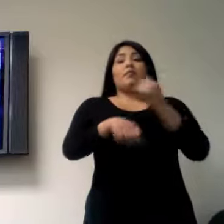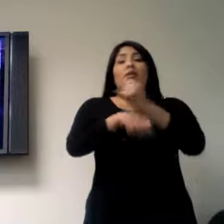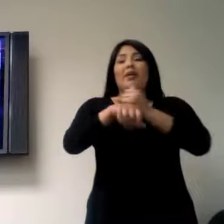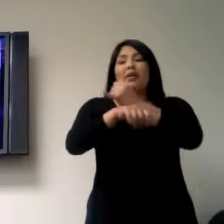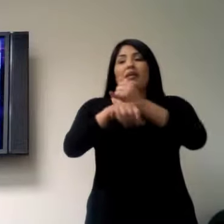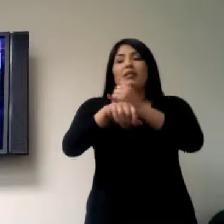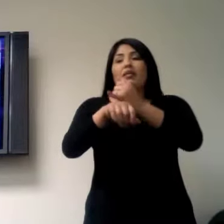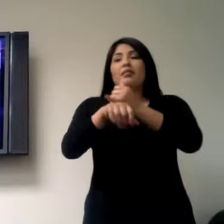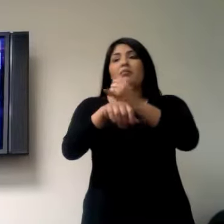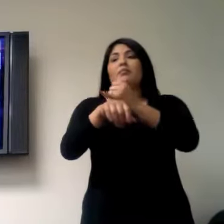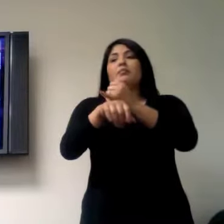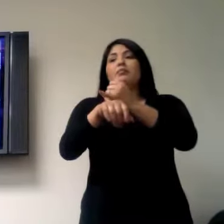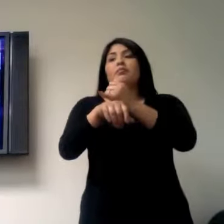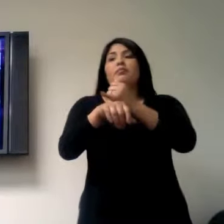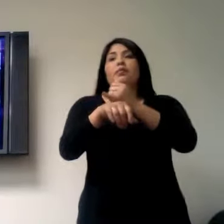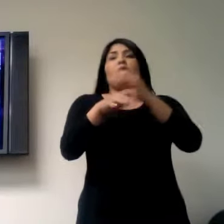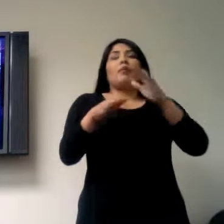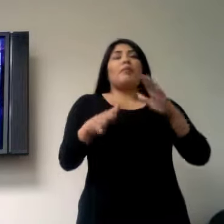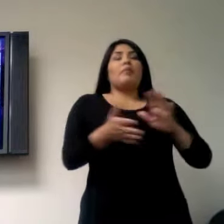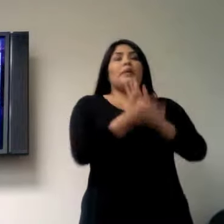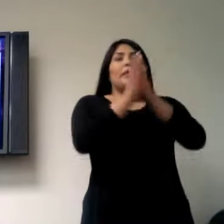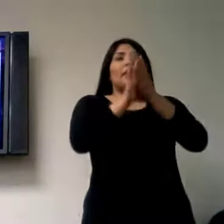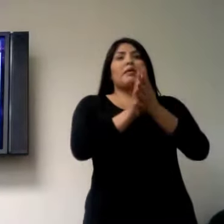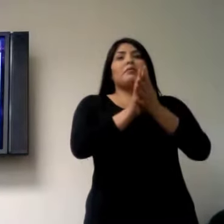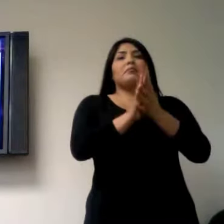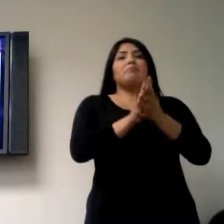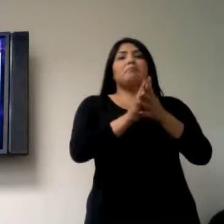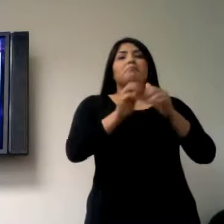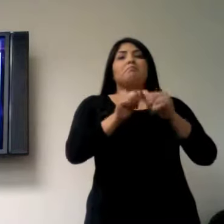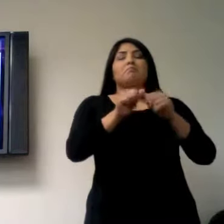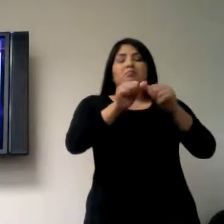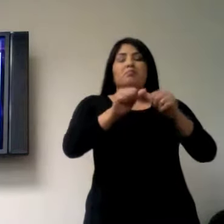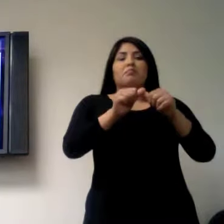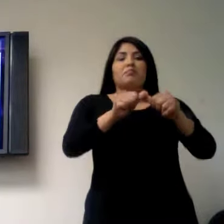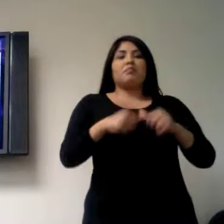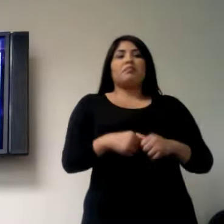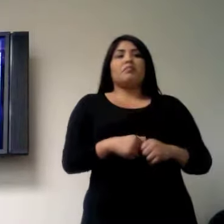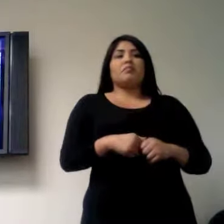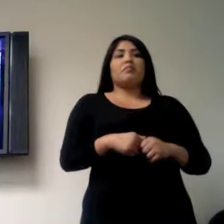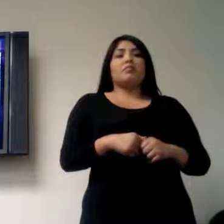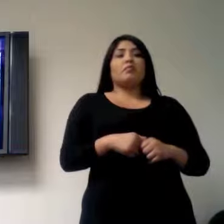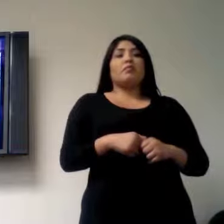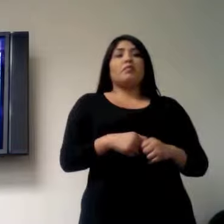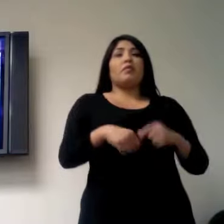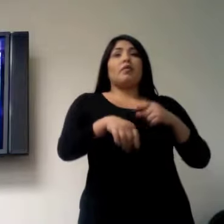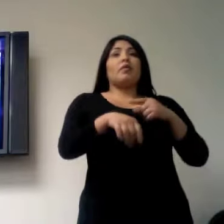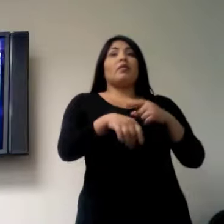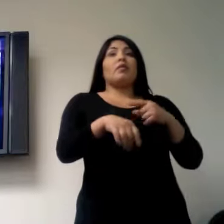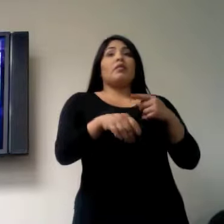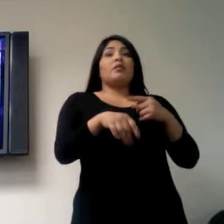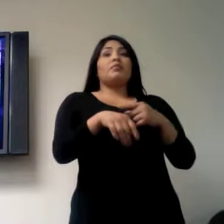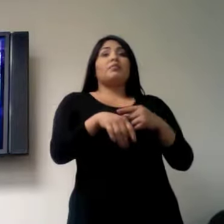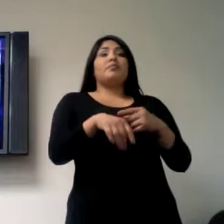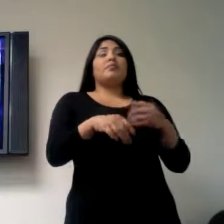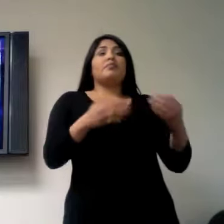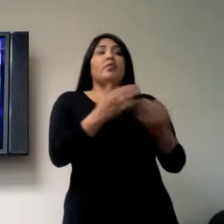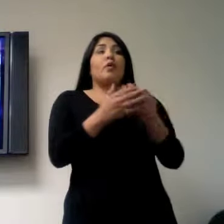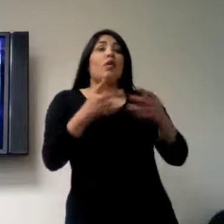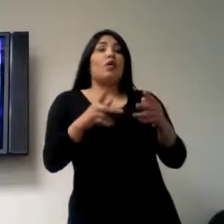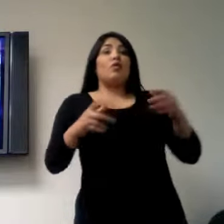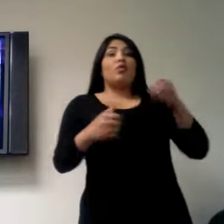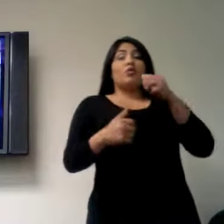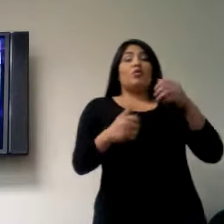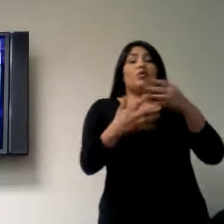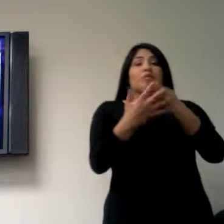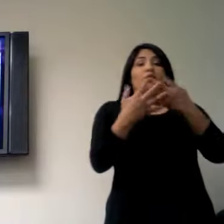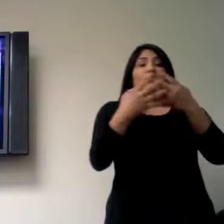settled into a routine. To pass the time, some prisoners made money by working to help build a new prison water